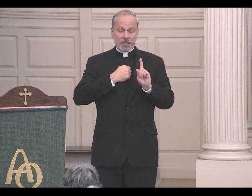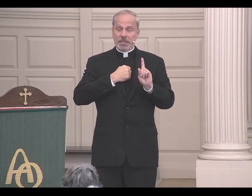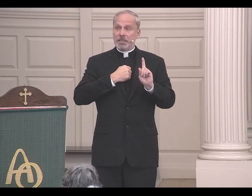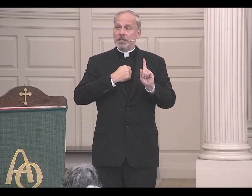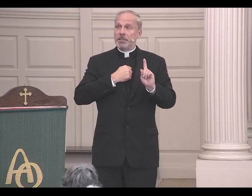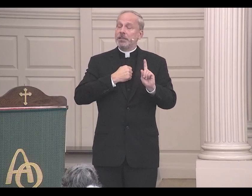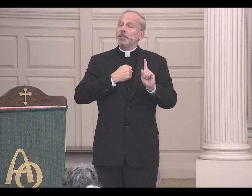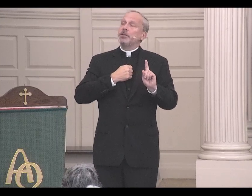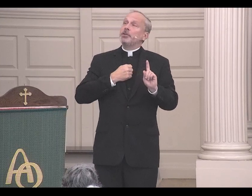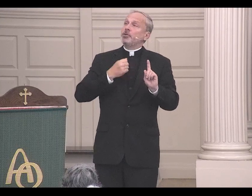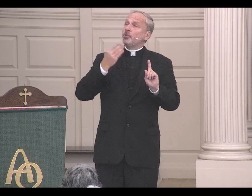affliction,